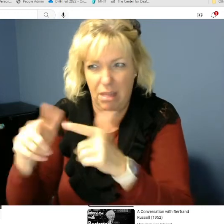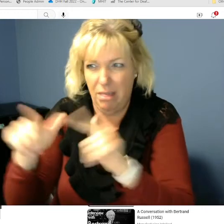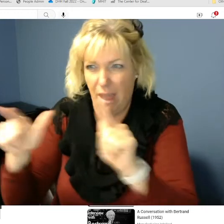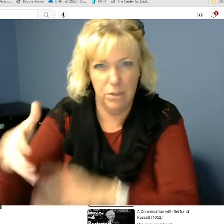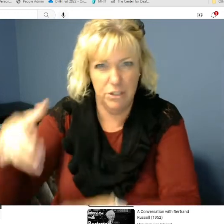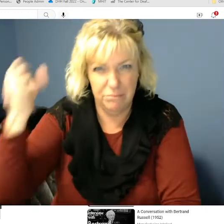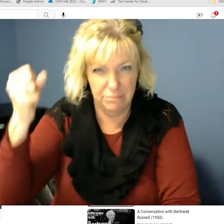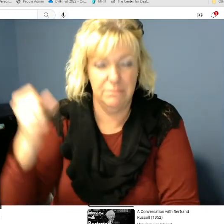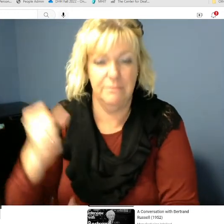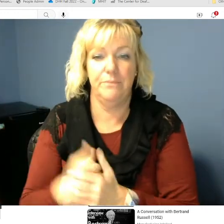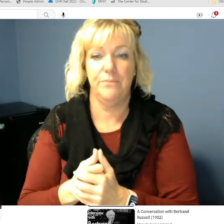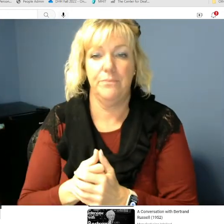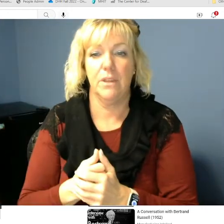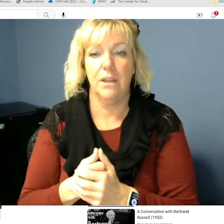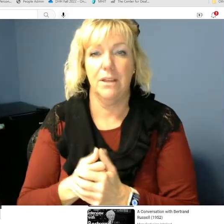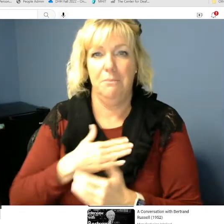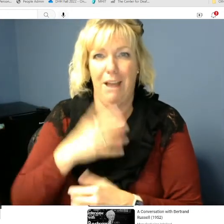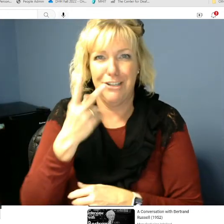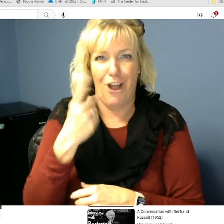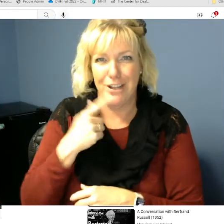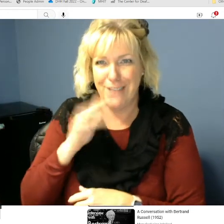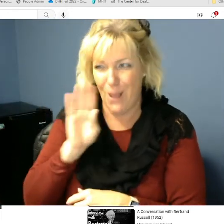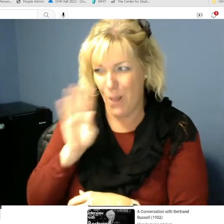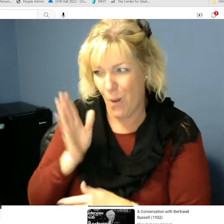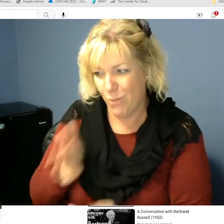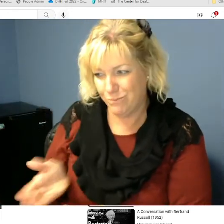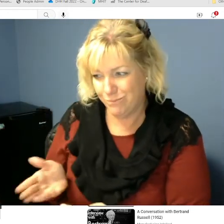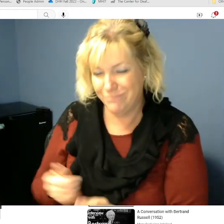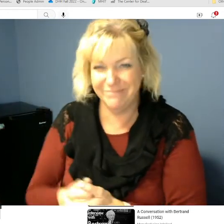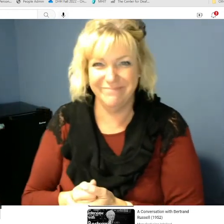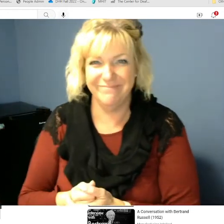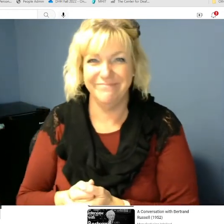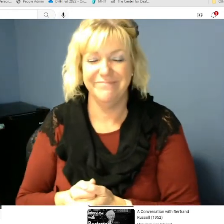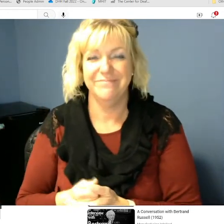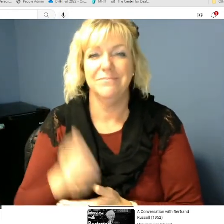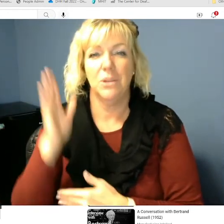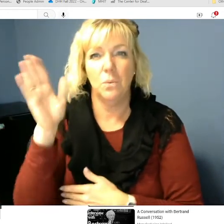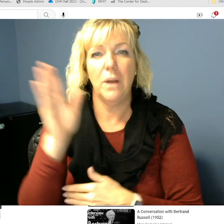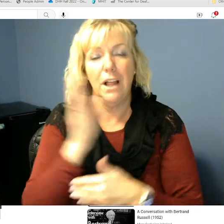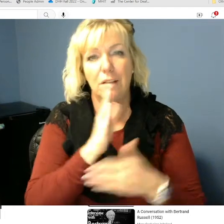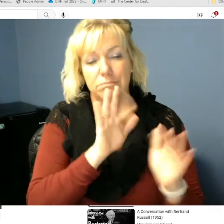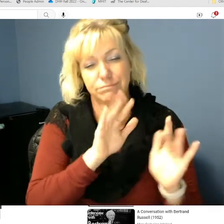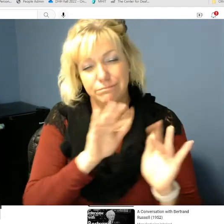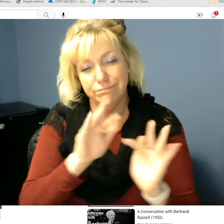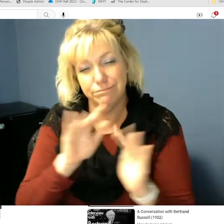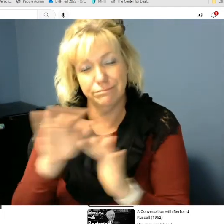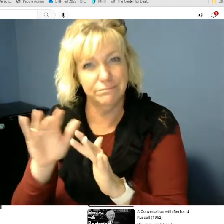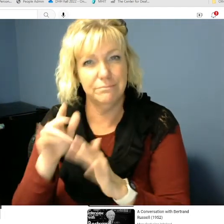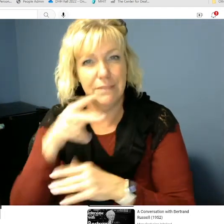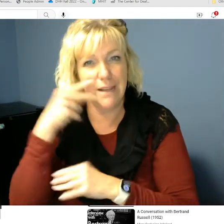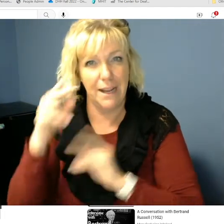And then we'll end that conversation about Native peoples in 1890.